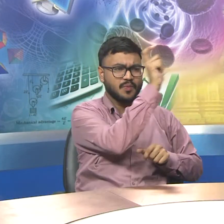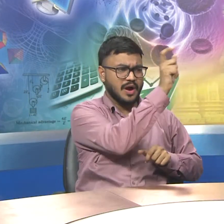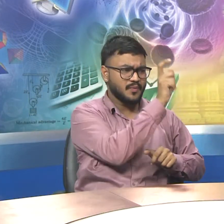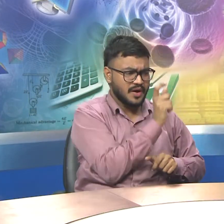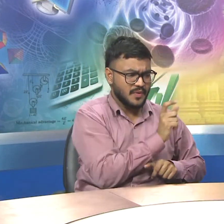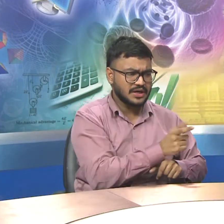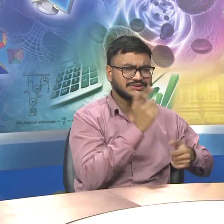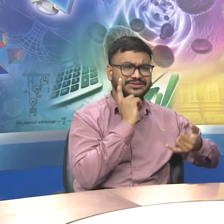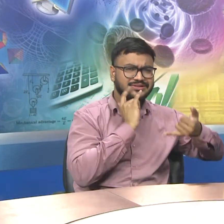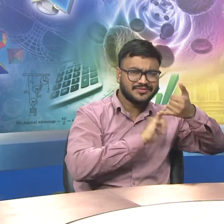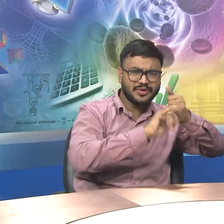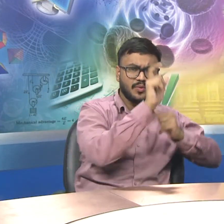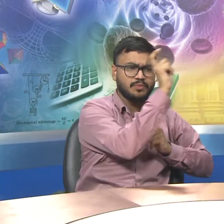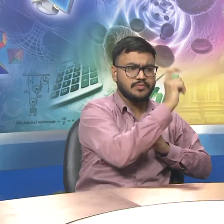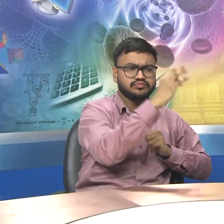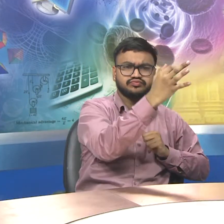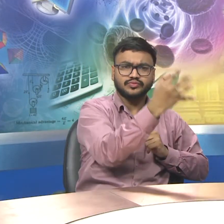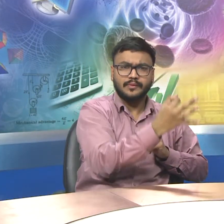are being added to ISL.